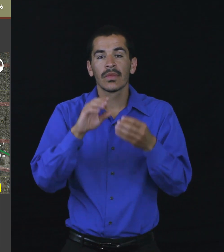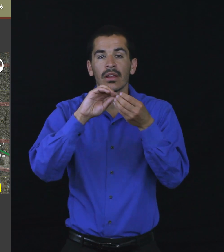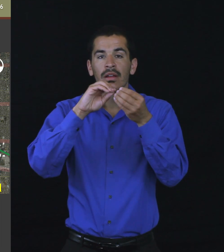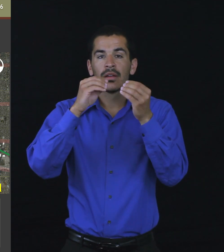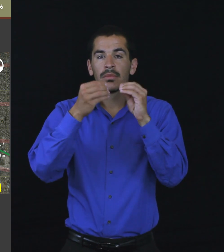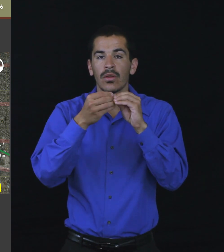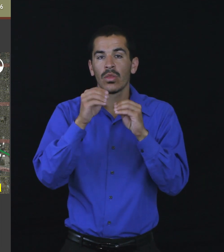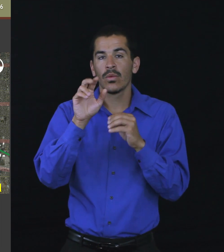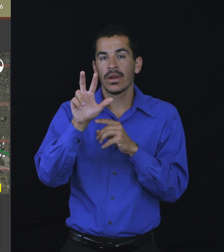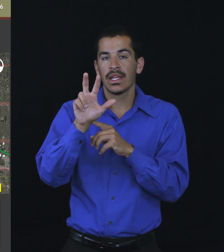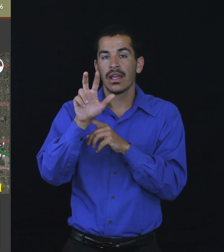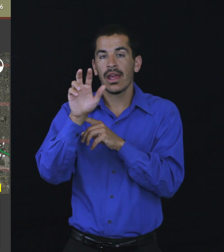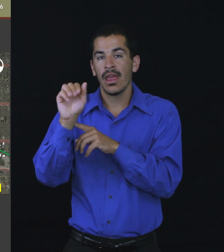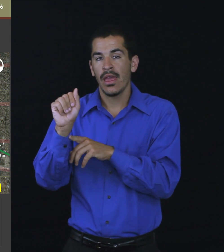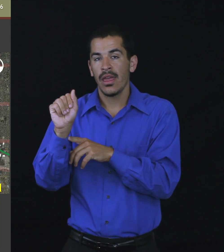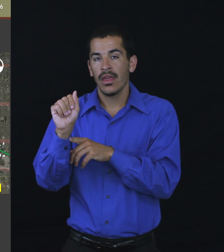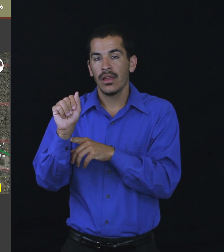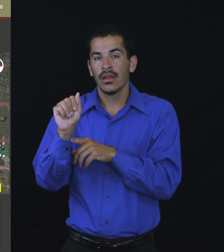Three A,